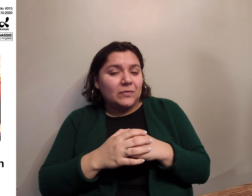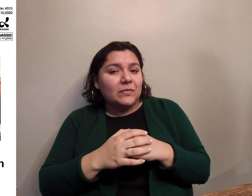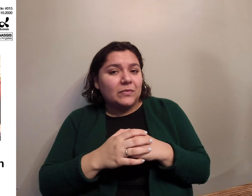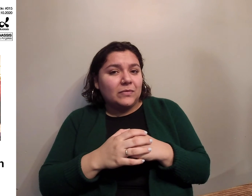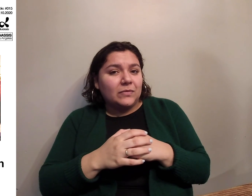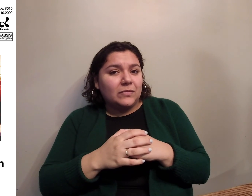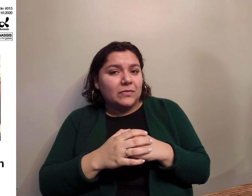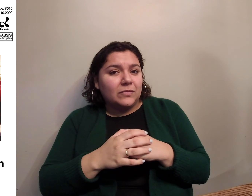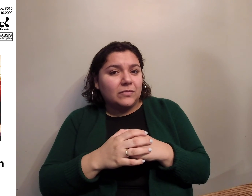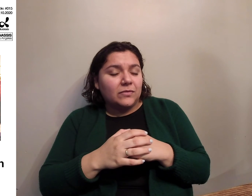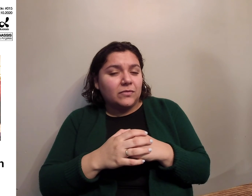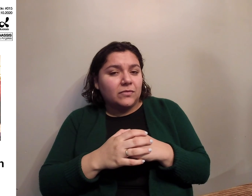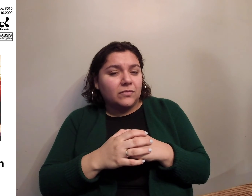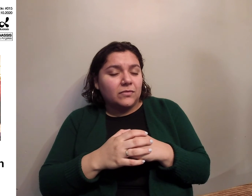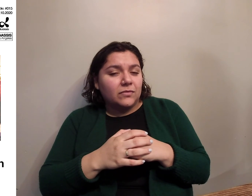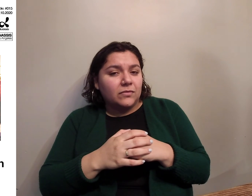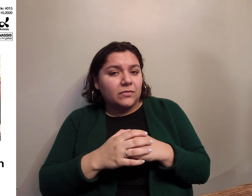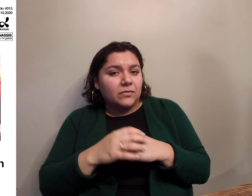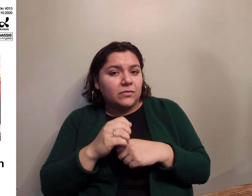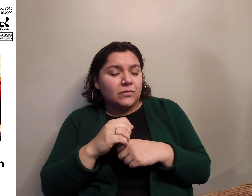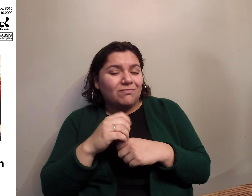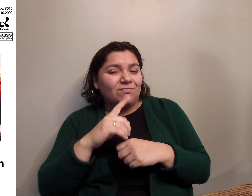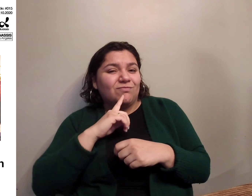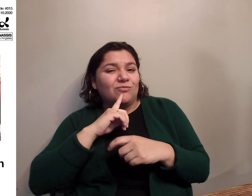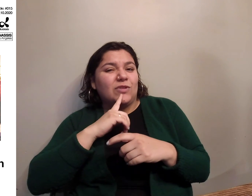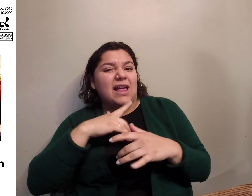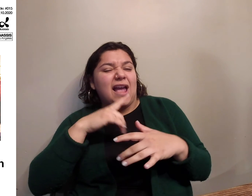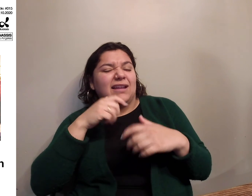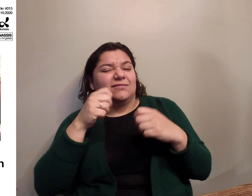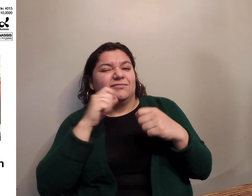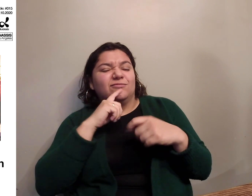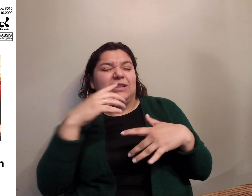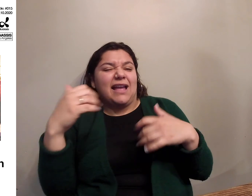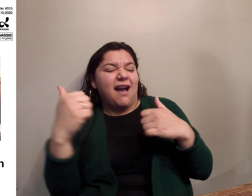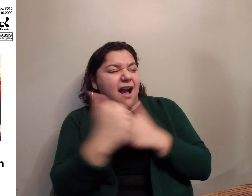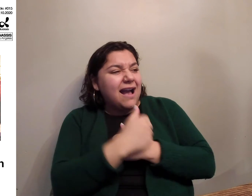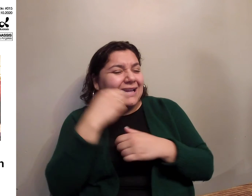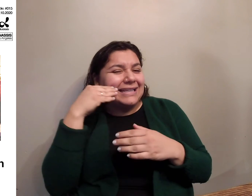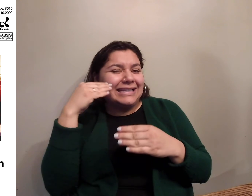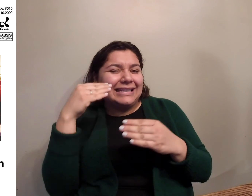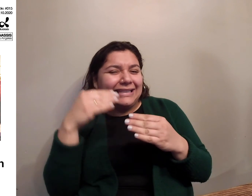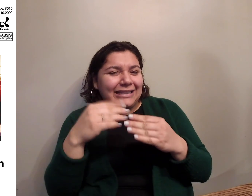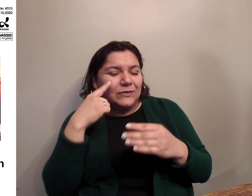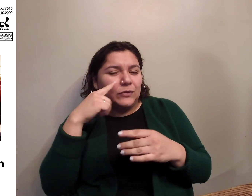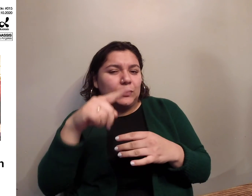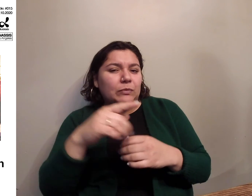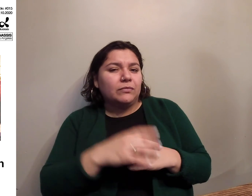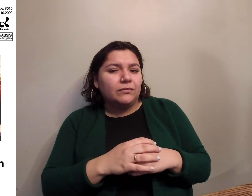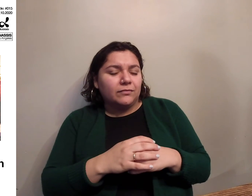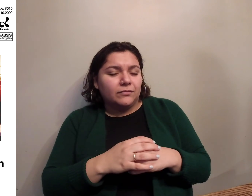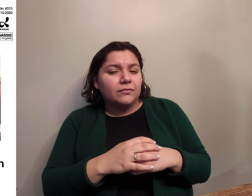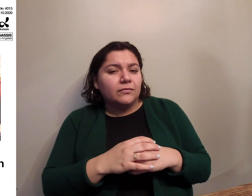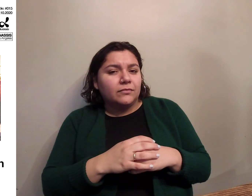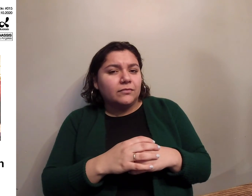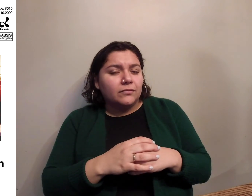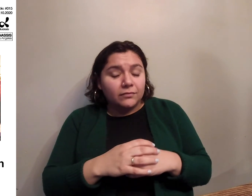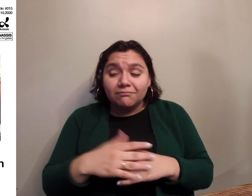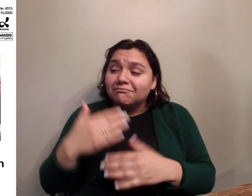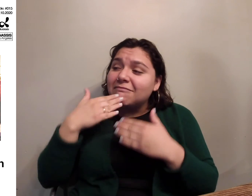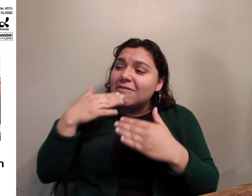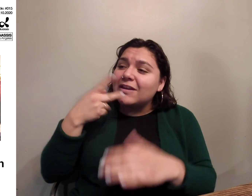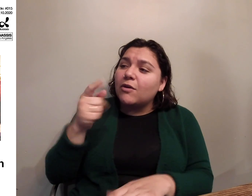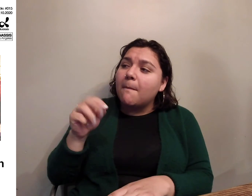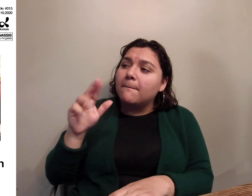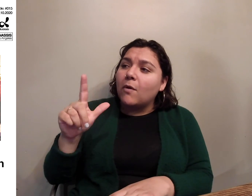send you a huge virtual hug and a kiss, and I thank you. Thank you,